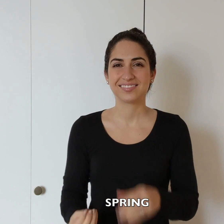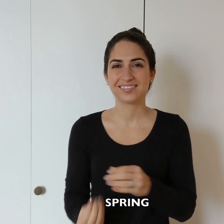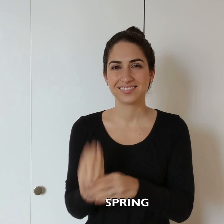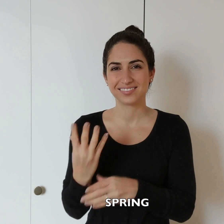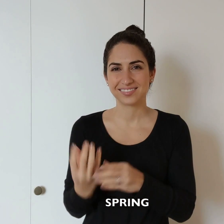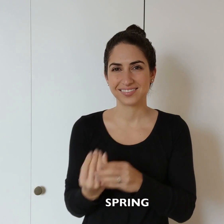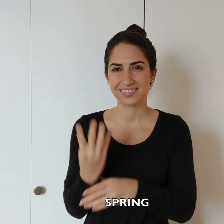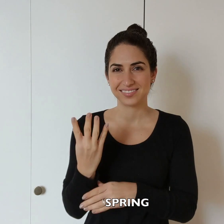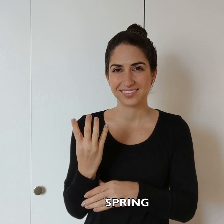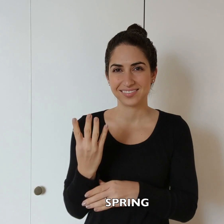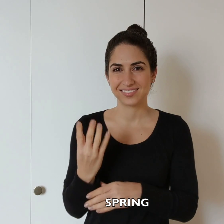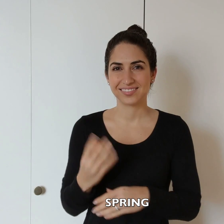SPRING.